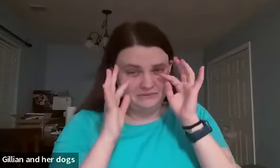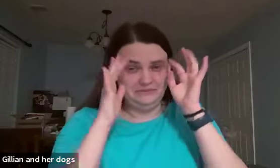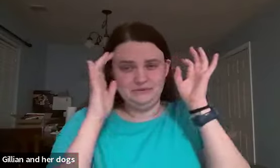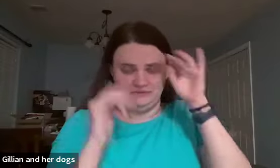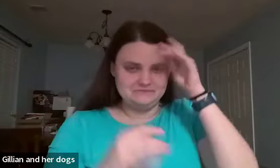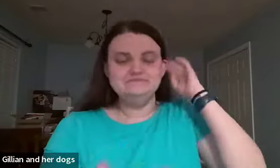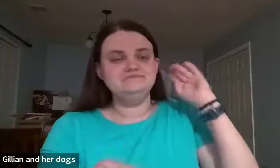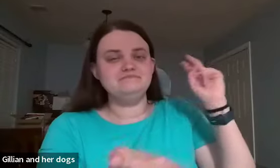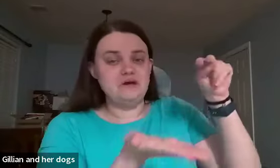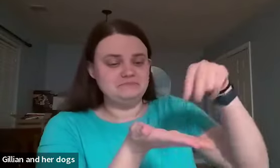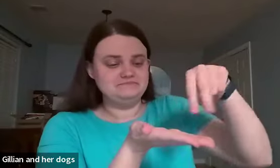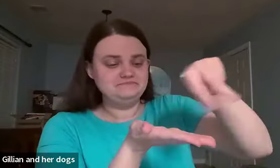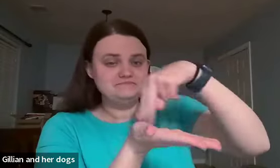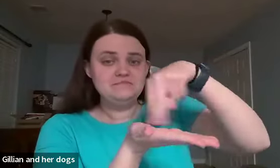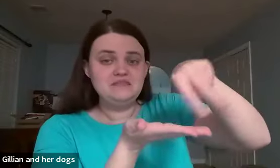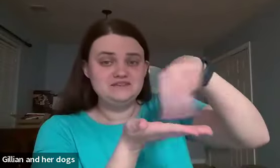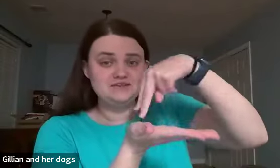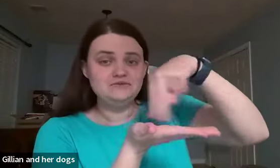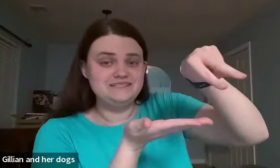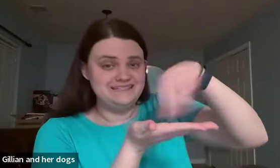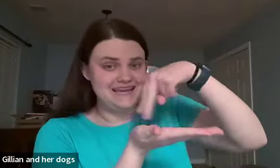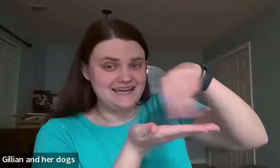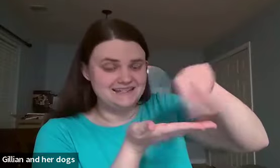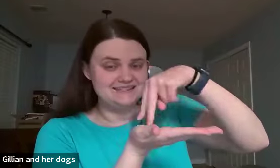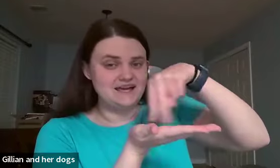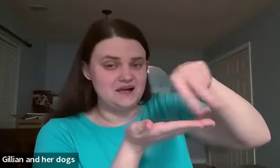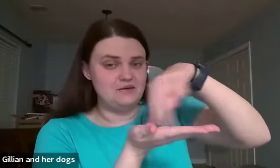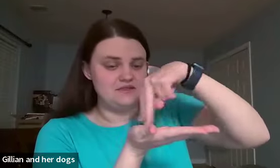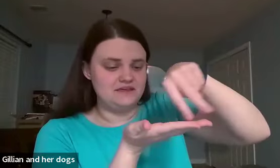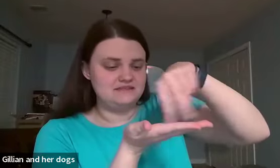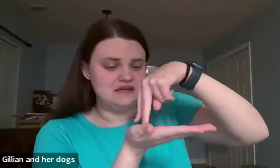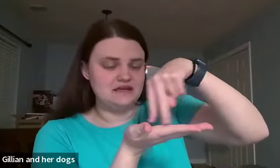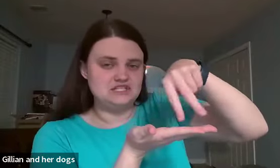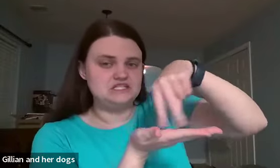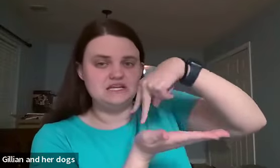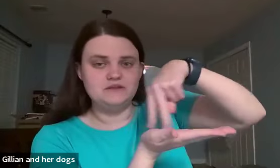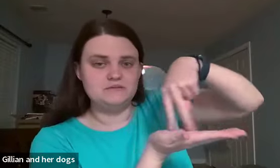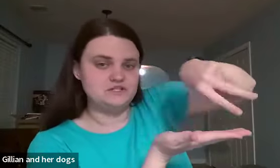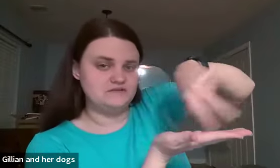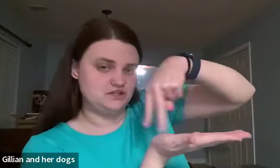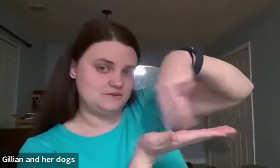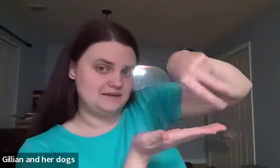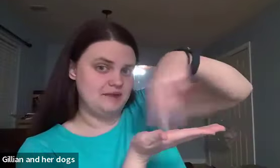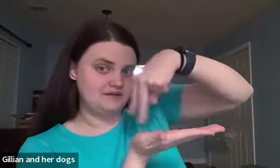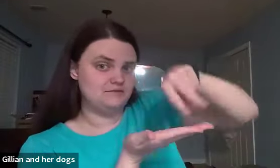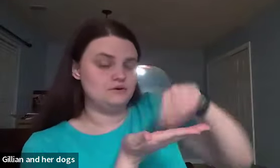like, whoo. But so for dance, this like it's just think about the motion like you're swinging back and